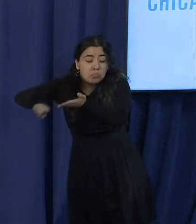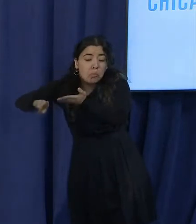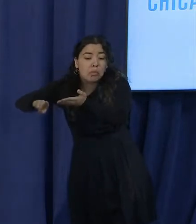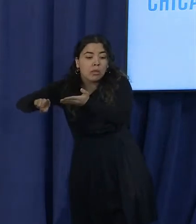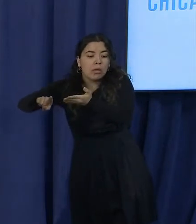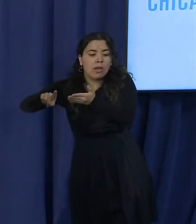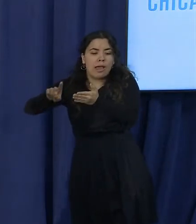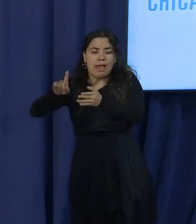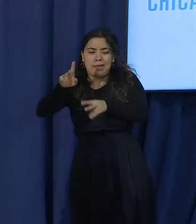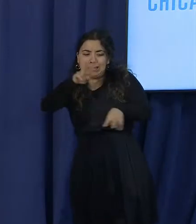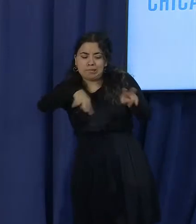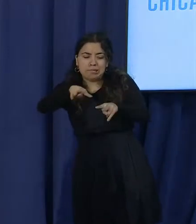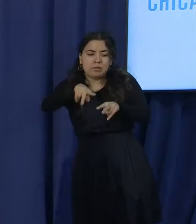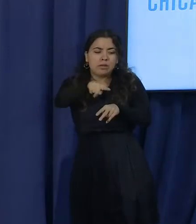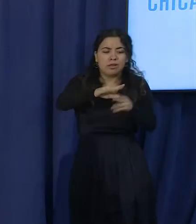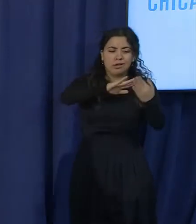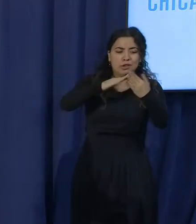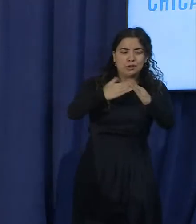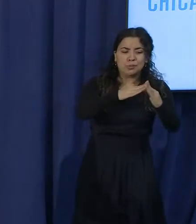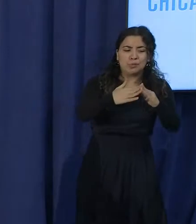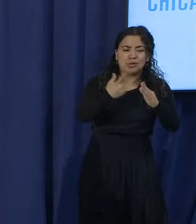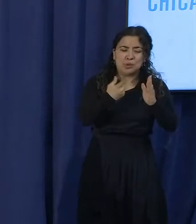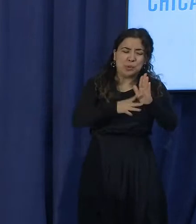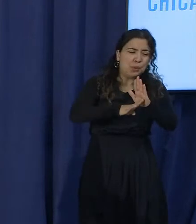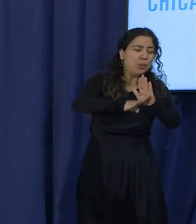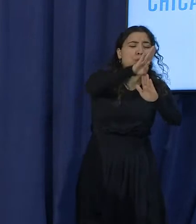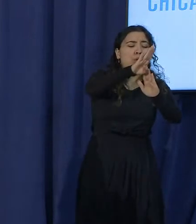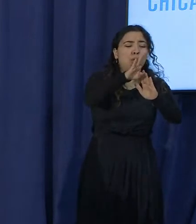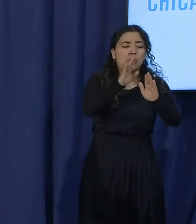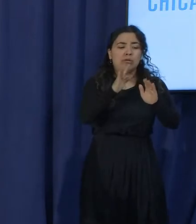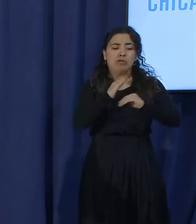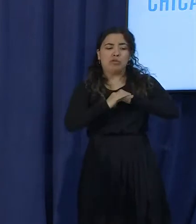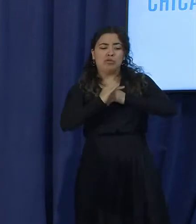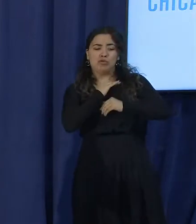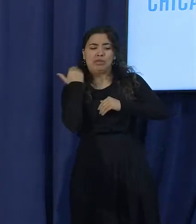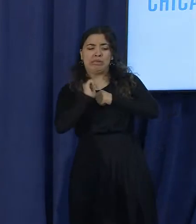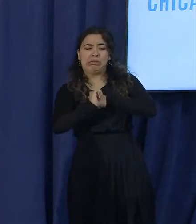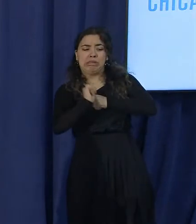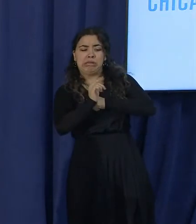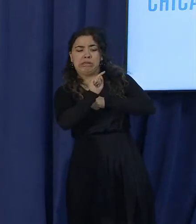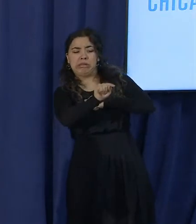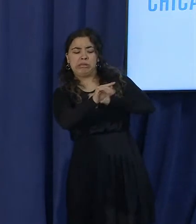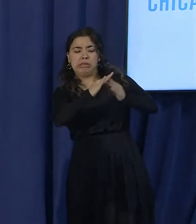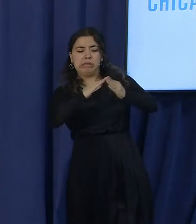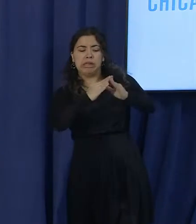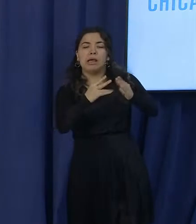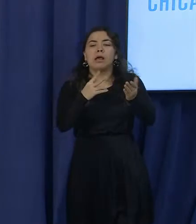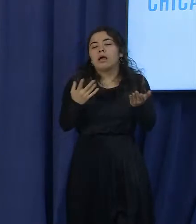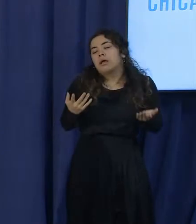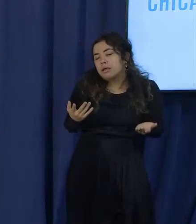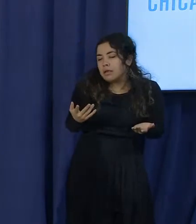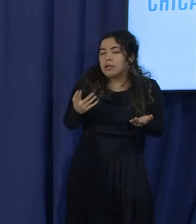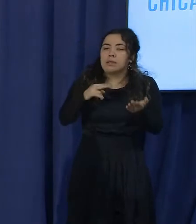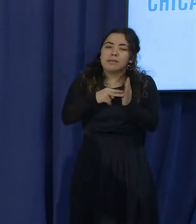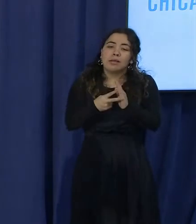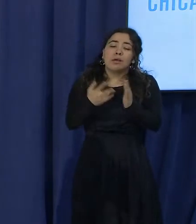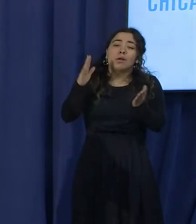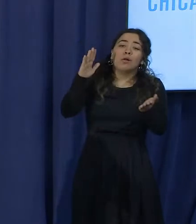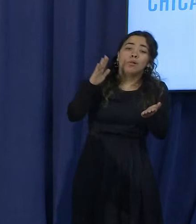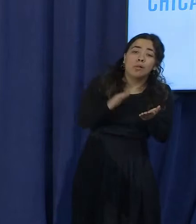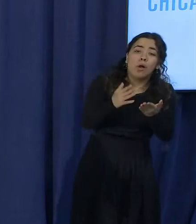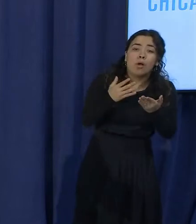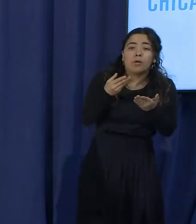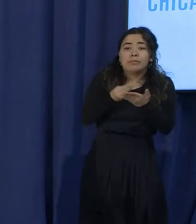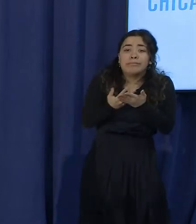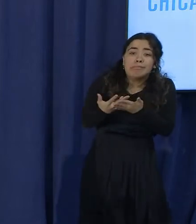risk for poor COVID outcomes or lower vaccine uptake. And so this includes everything from lower income to lower insurance rates